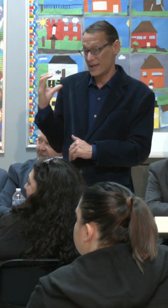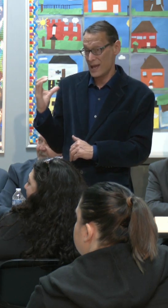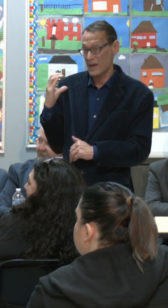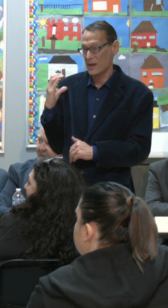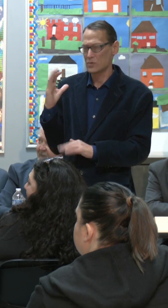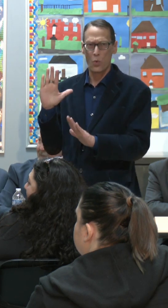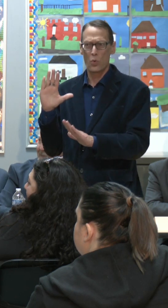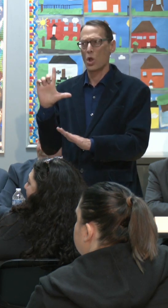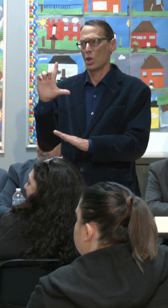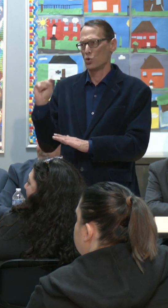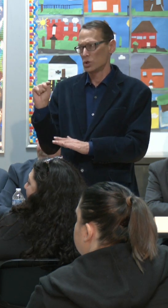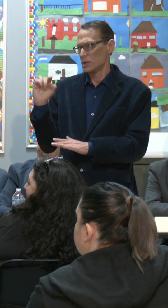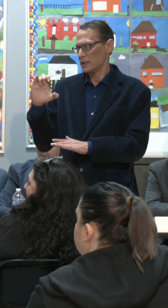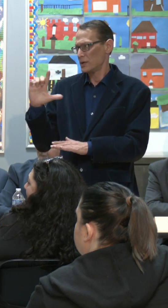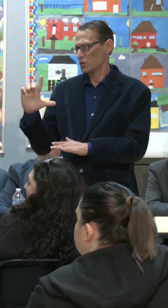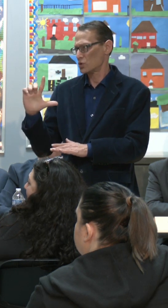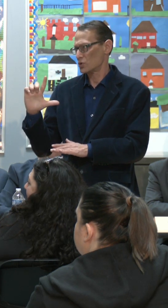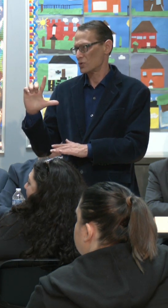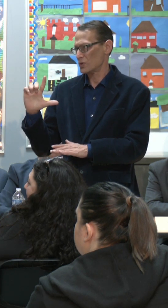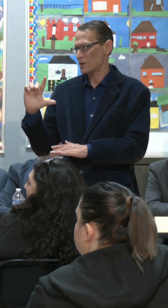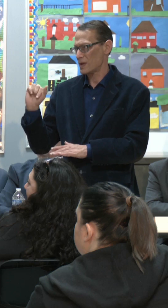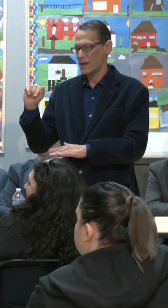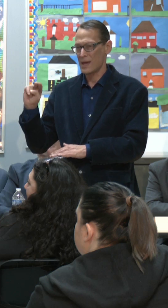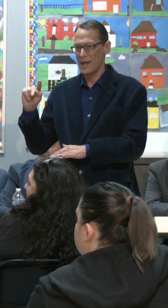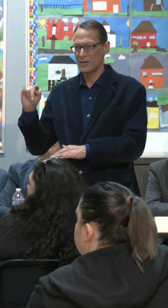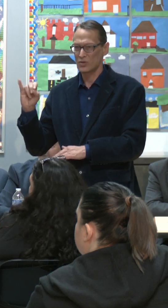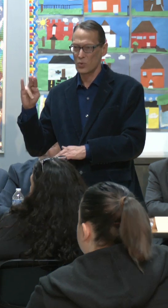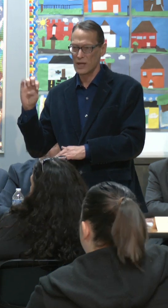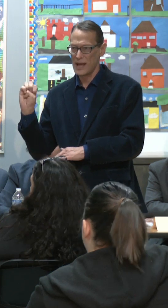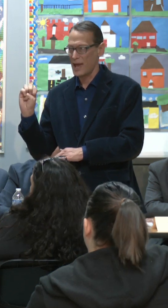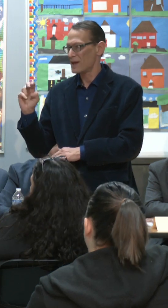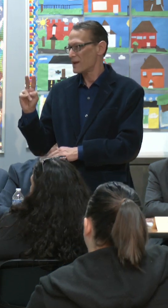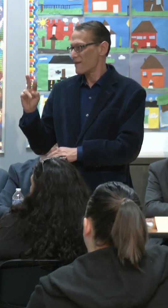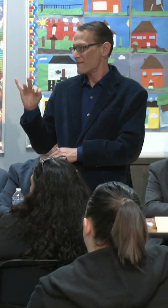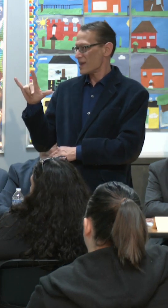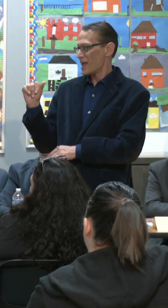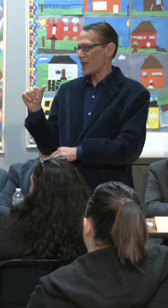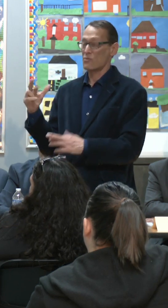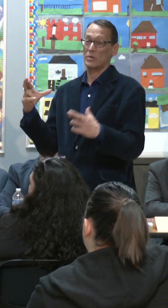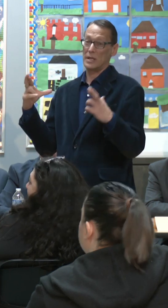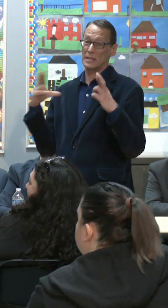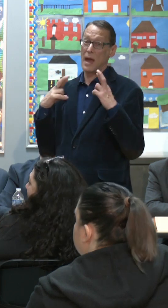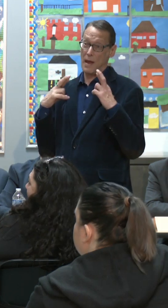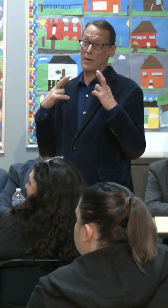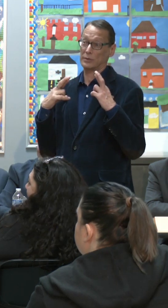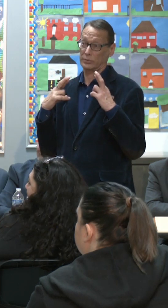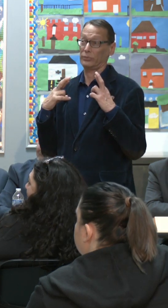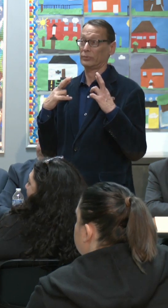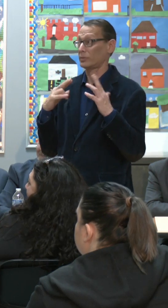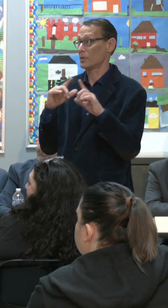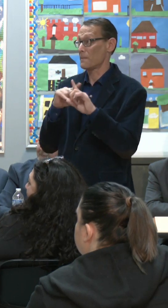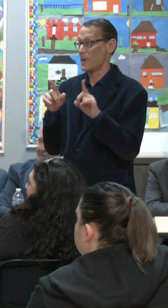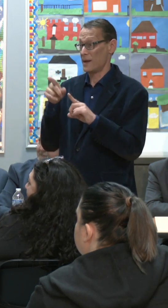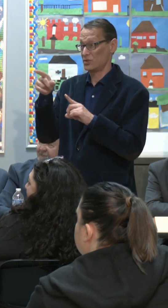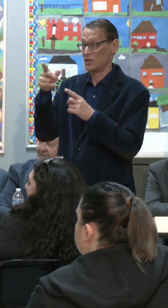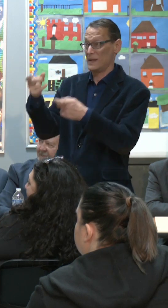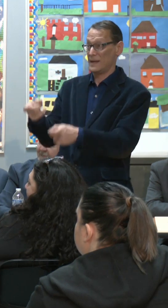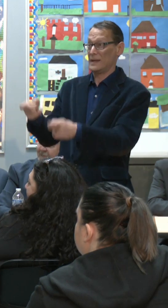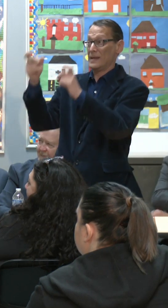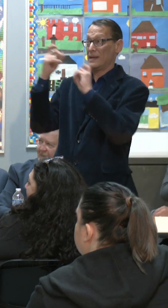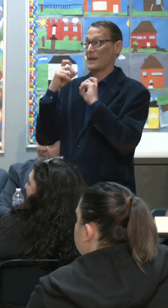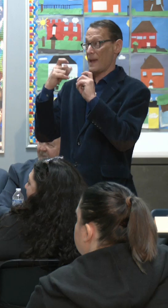ago, getting back to those community meetings, getting back and get my officers that serve you, not just the community